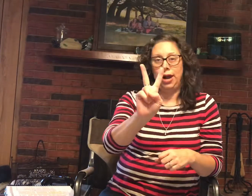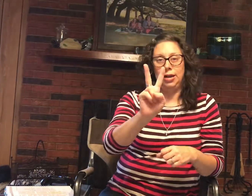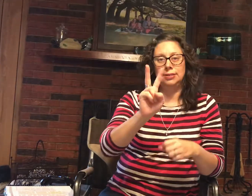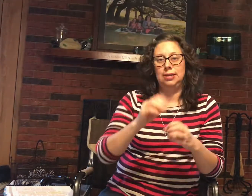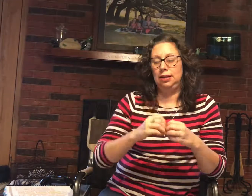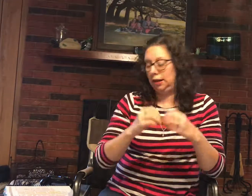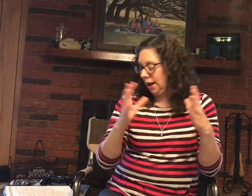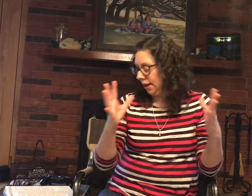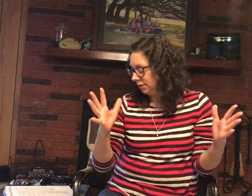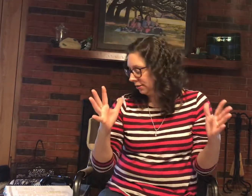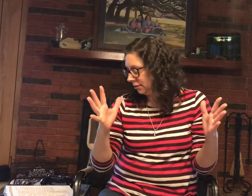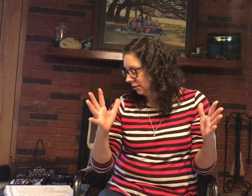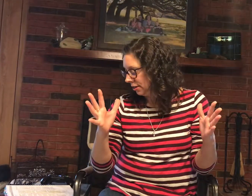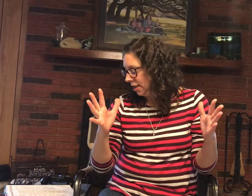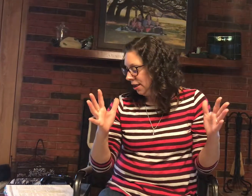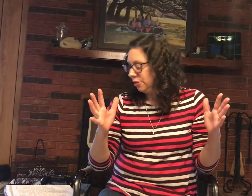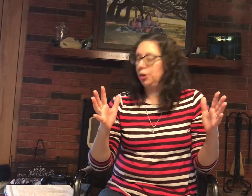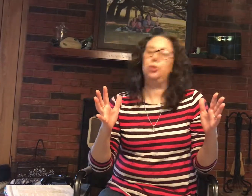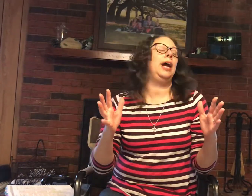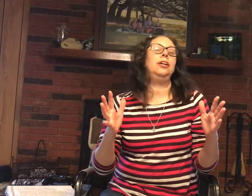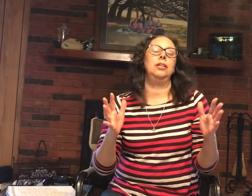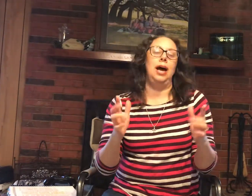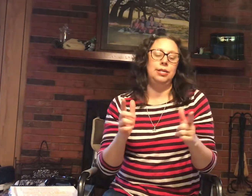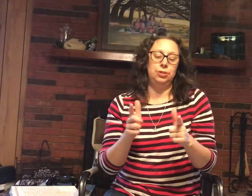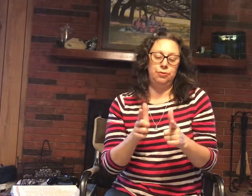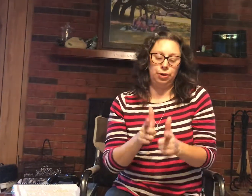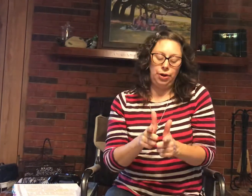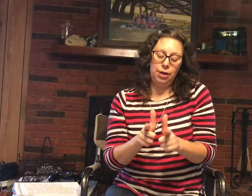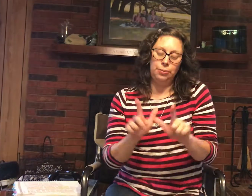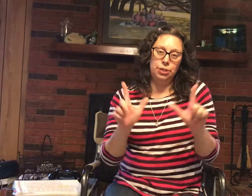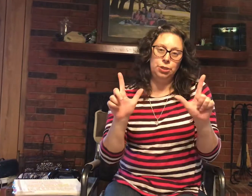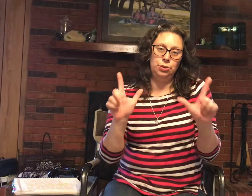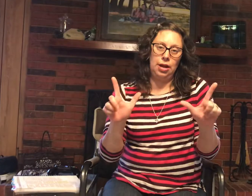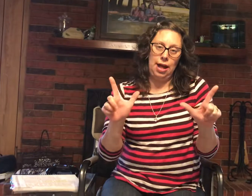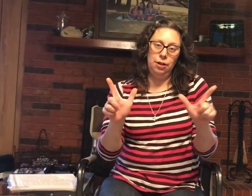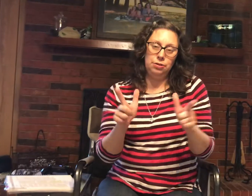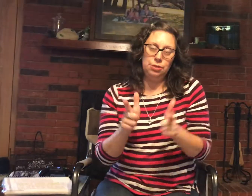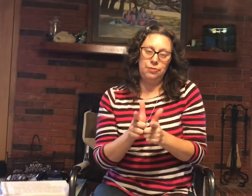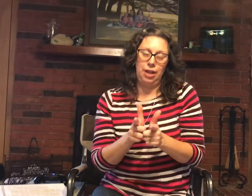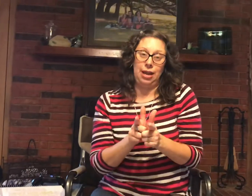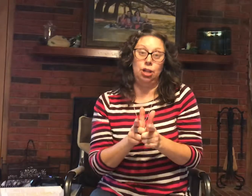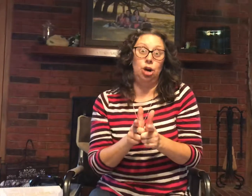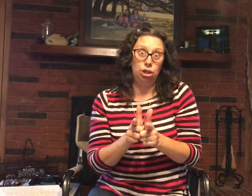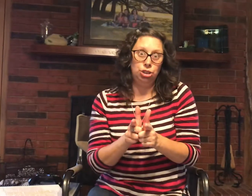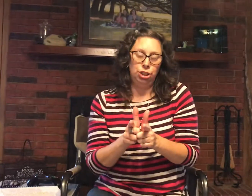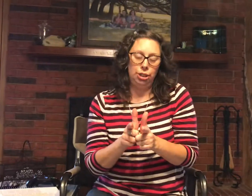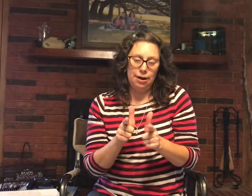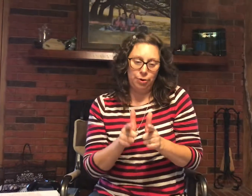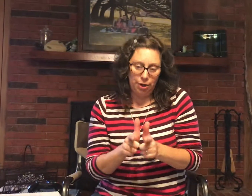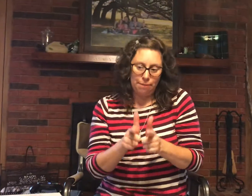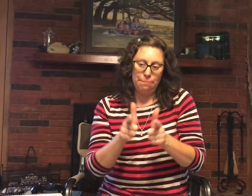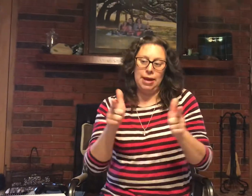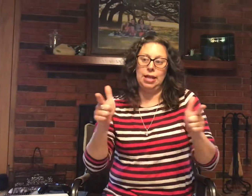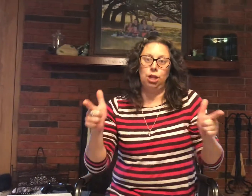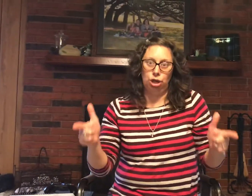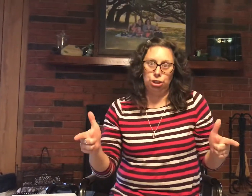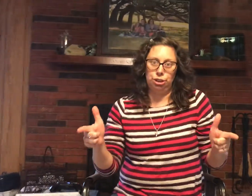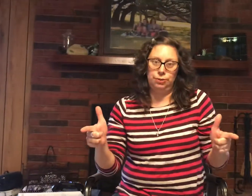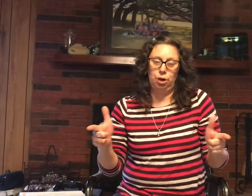great lights. The greater light, so for greater, we're going to do L's for larger, and we're going to make it larger or